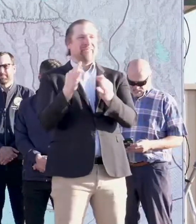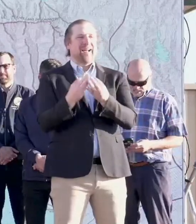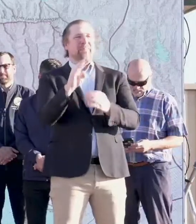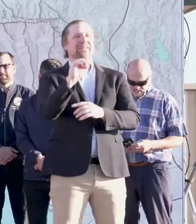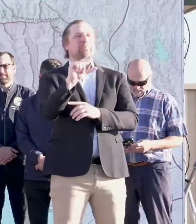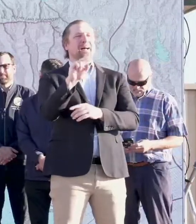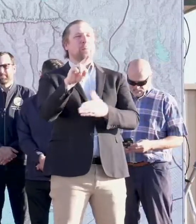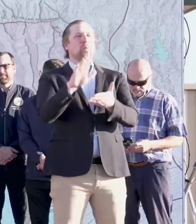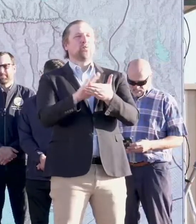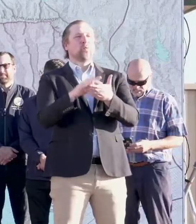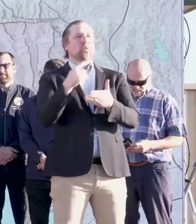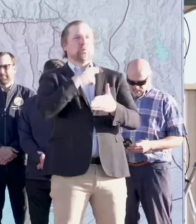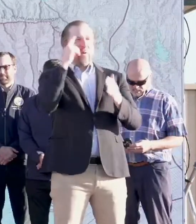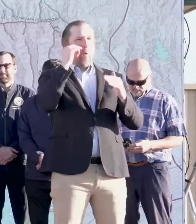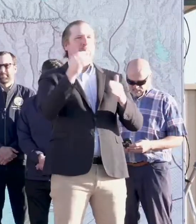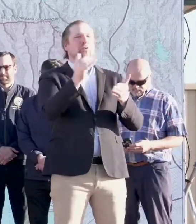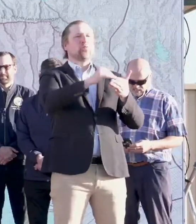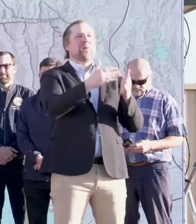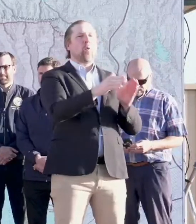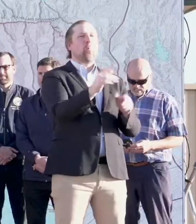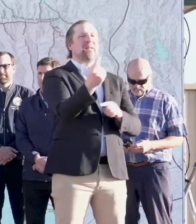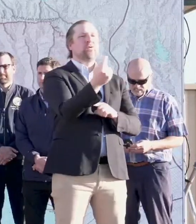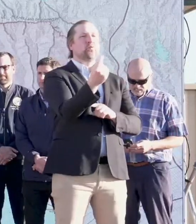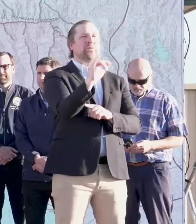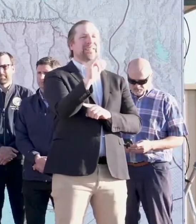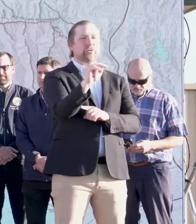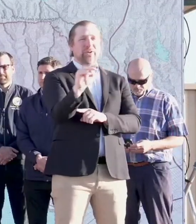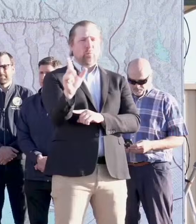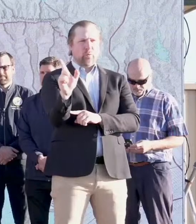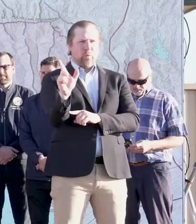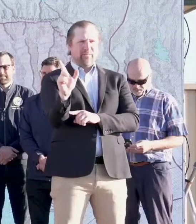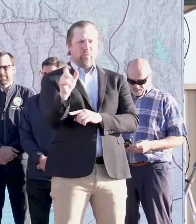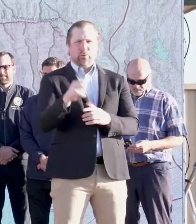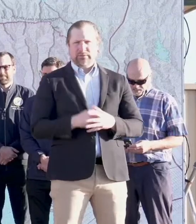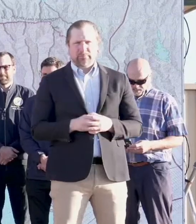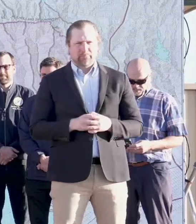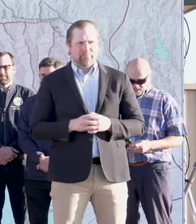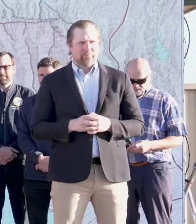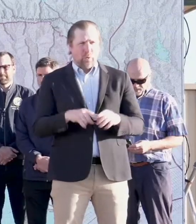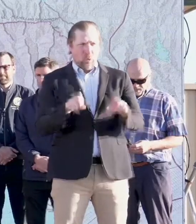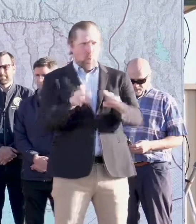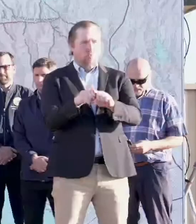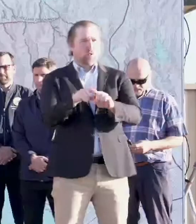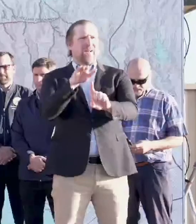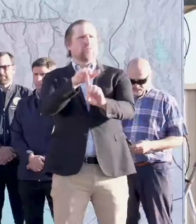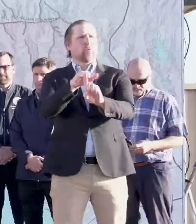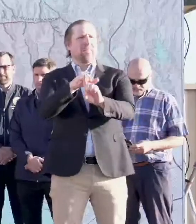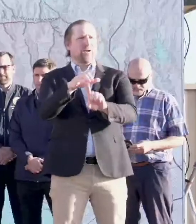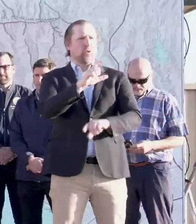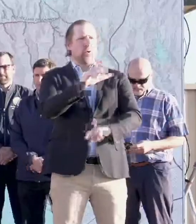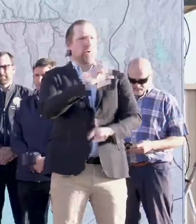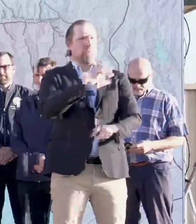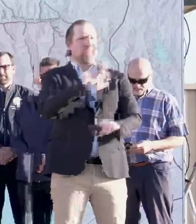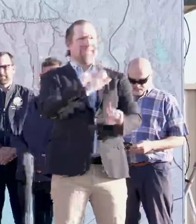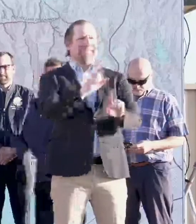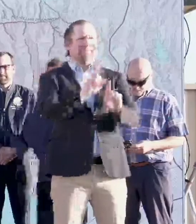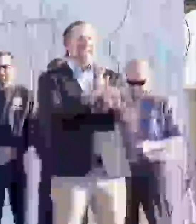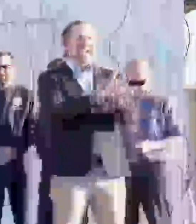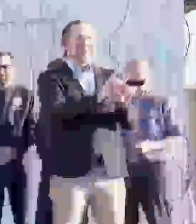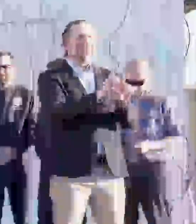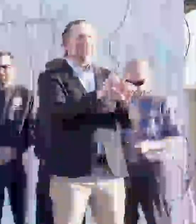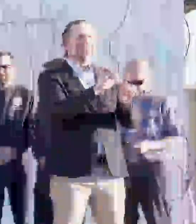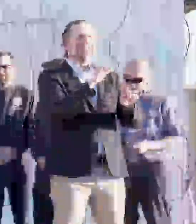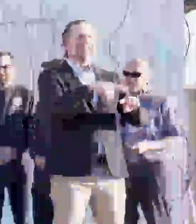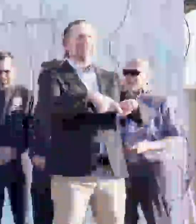schools are hoping to reopen on Tuesday, January 21st. Also, as a reminder, police escorts are still suspended